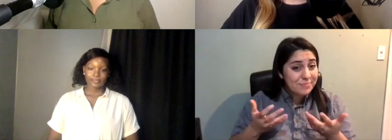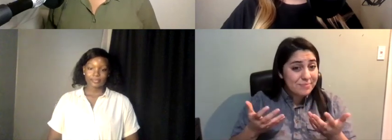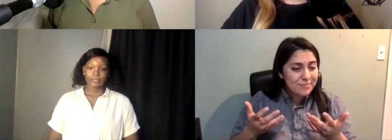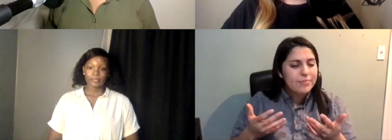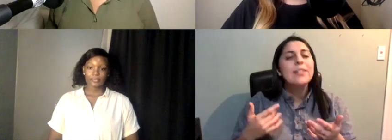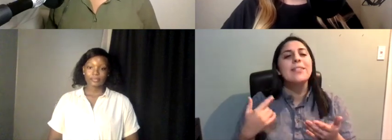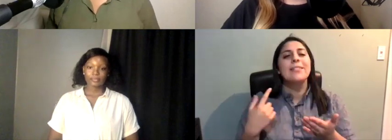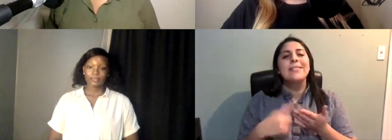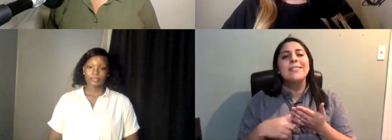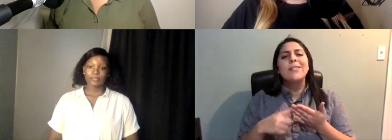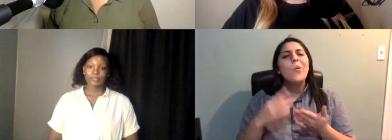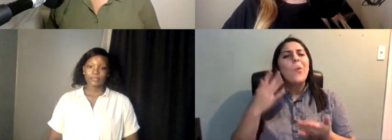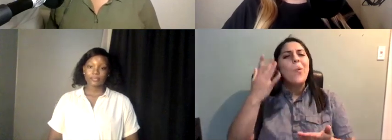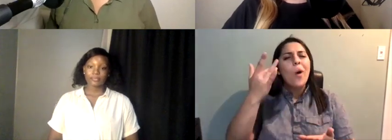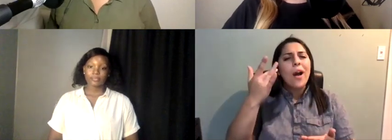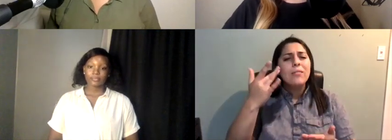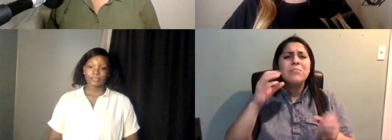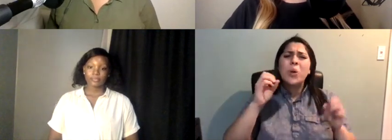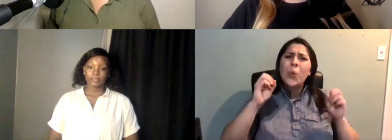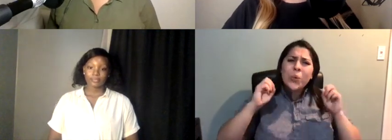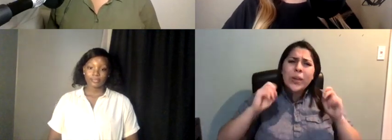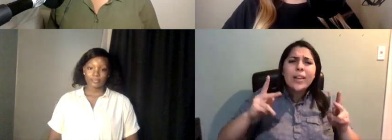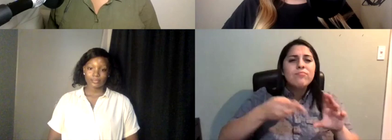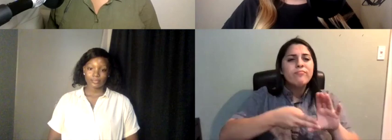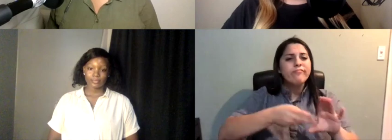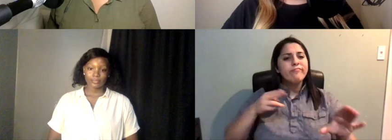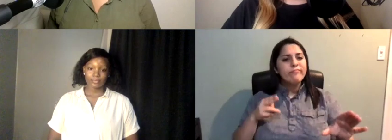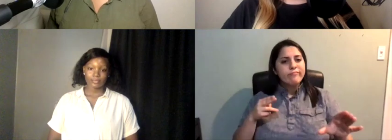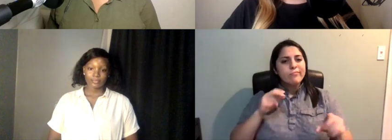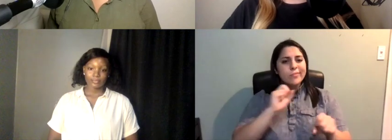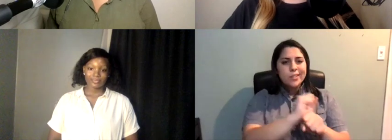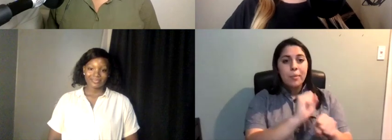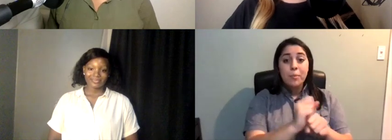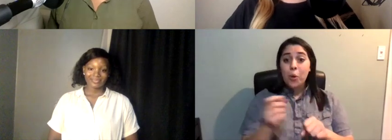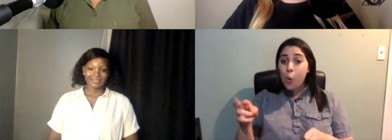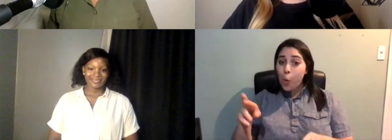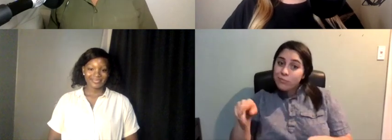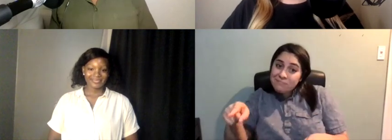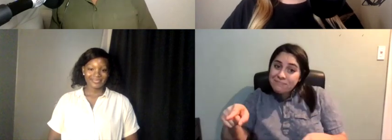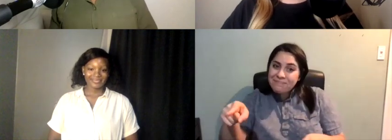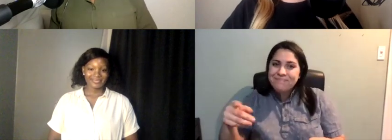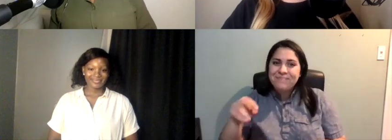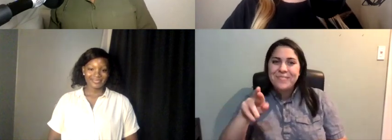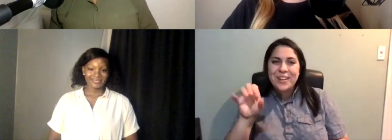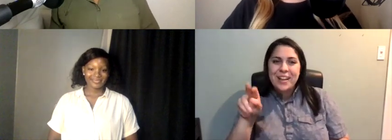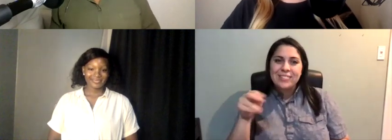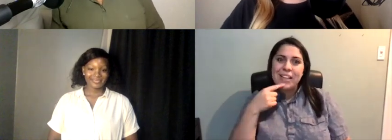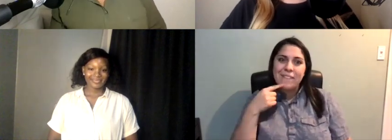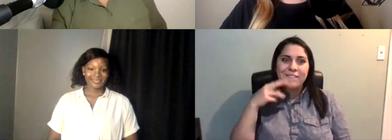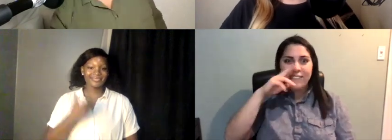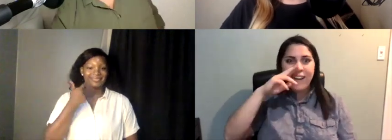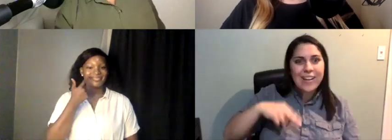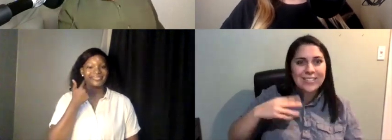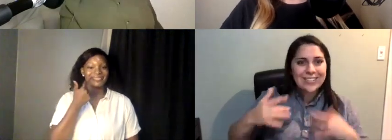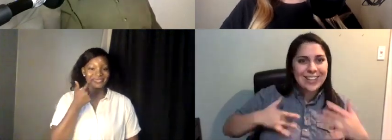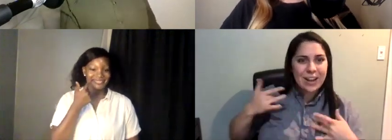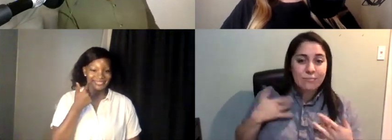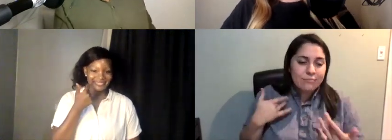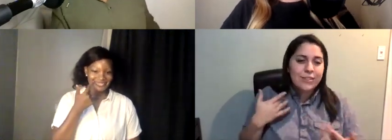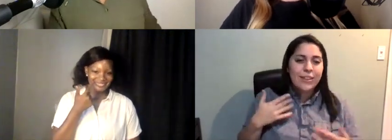okay to quit your job, or for Ryann, fun, exciting, favorite